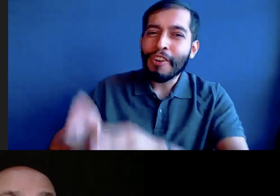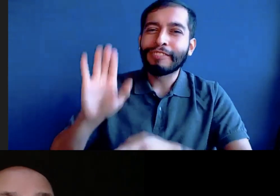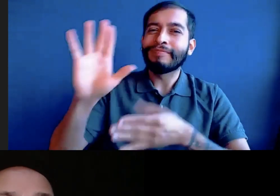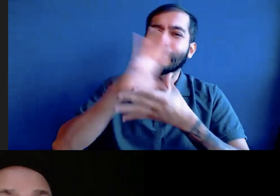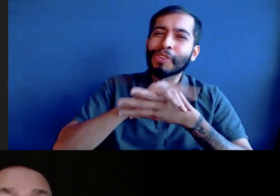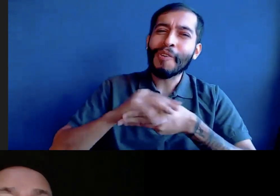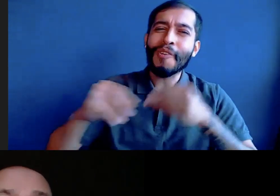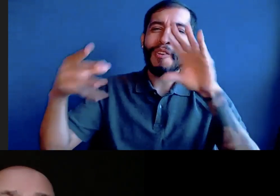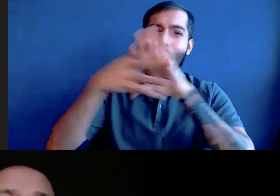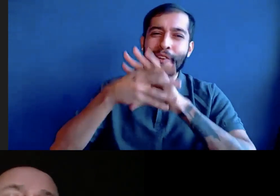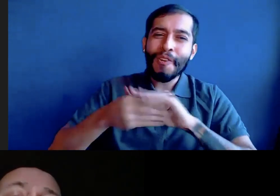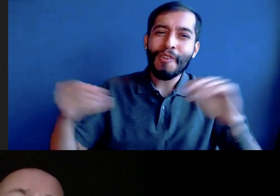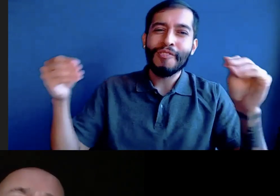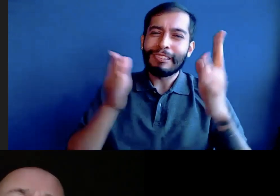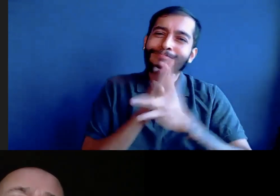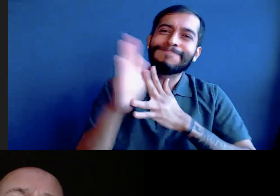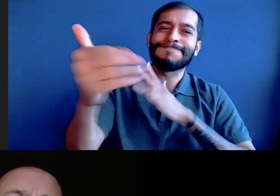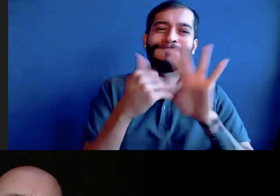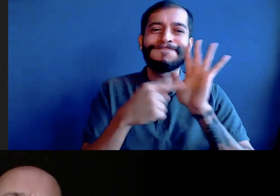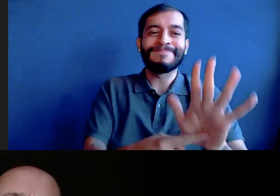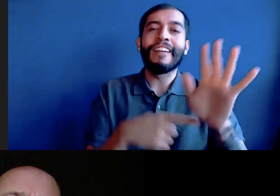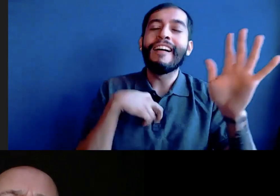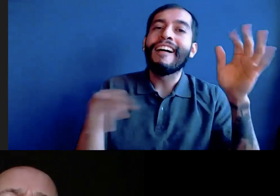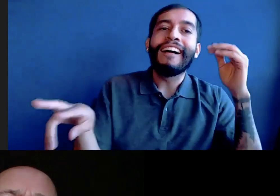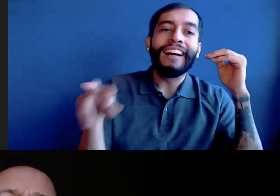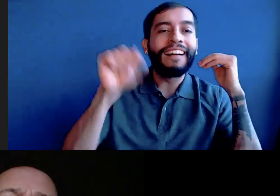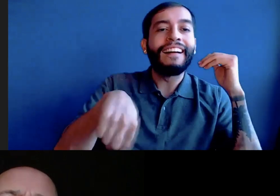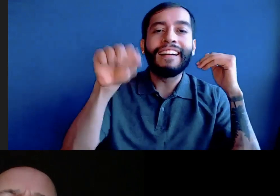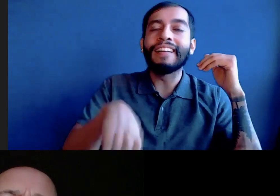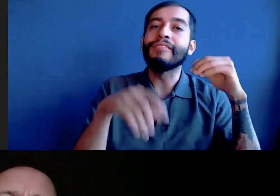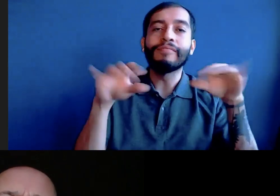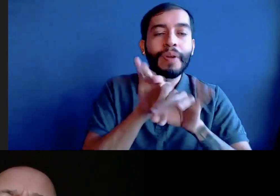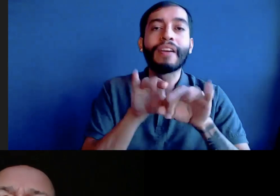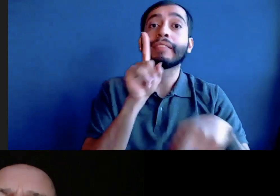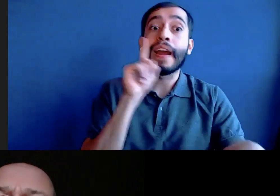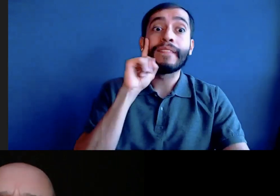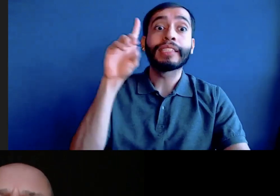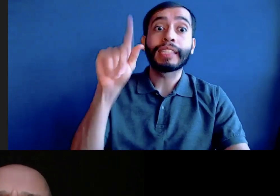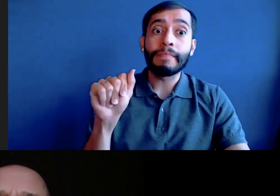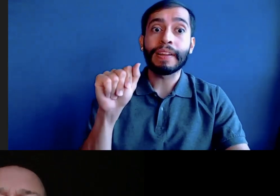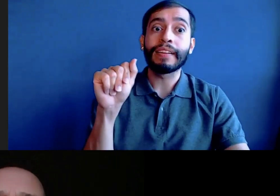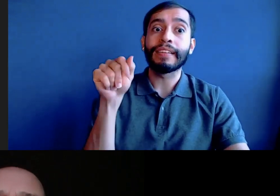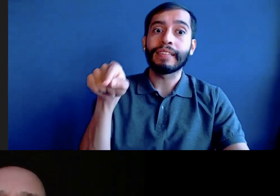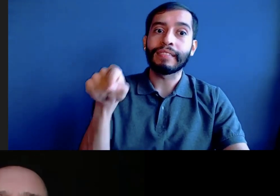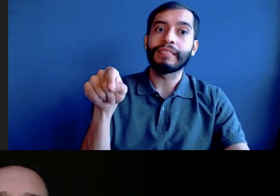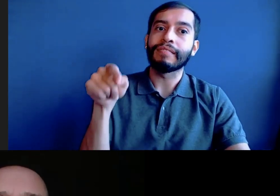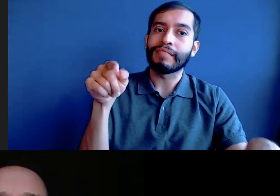about deaf and disability film anyway, is kind of seizing our stories, really, and telling them in ways that we want to tell